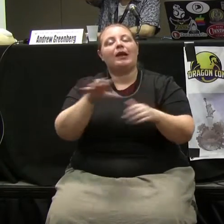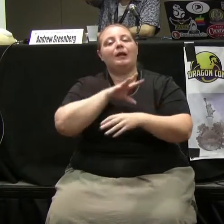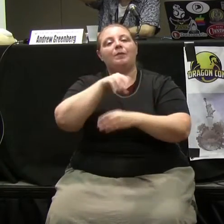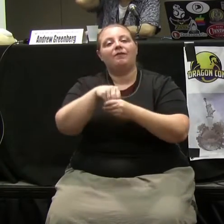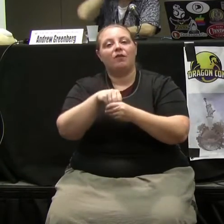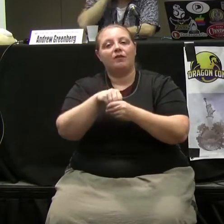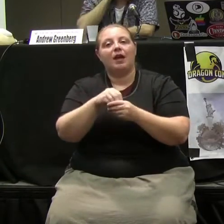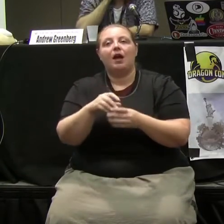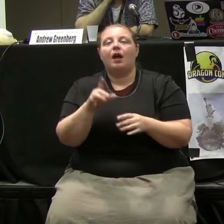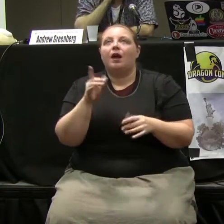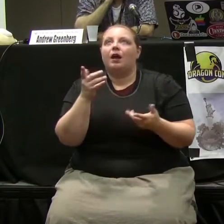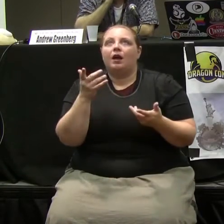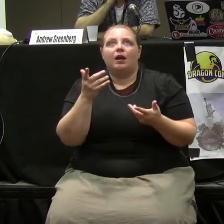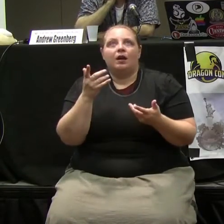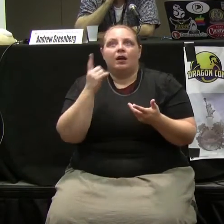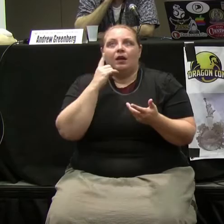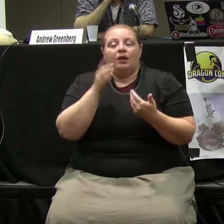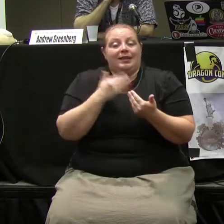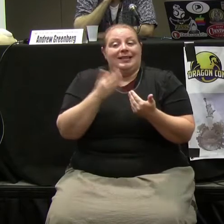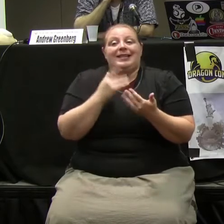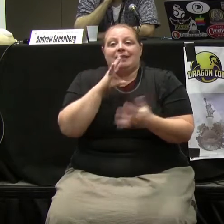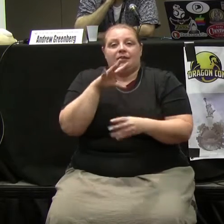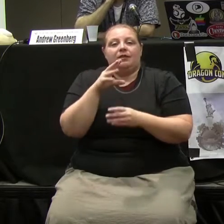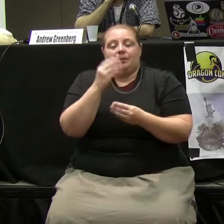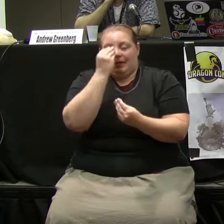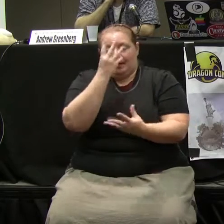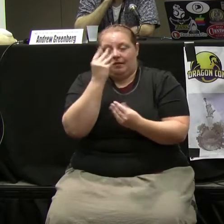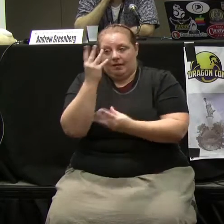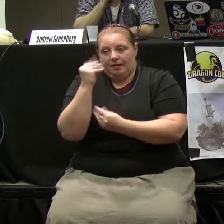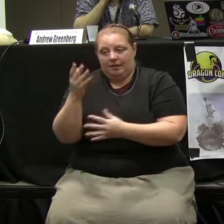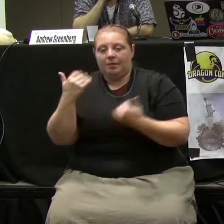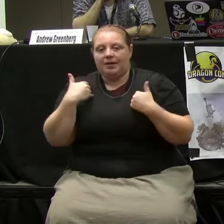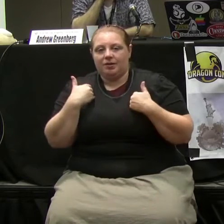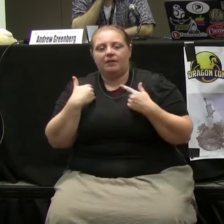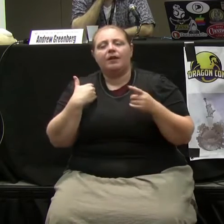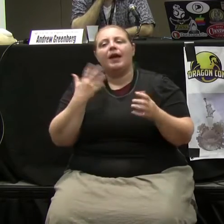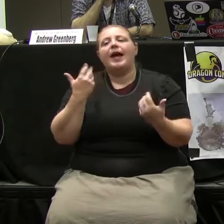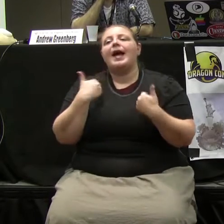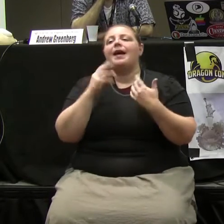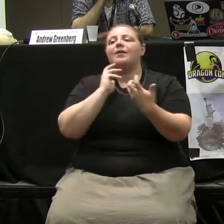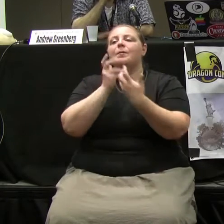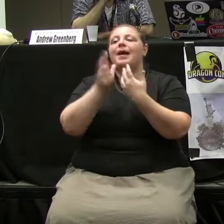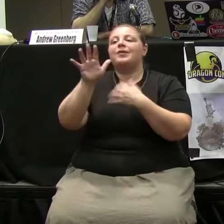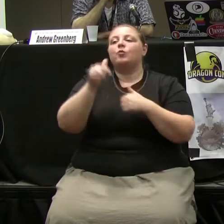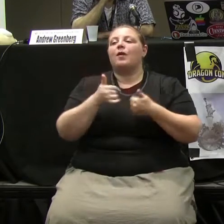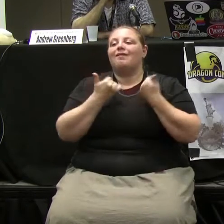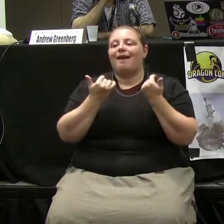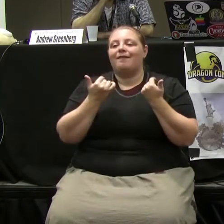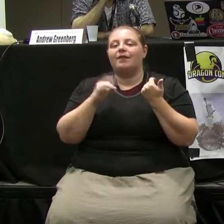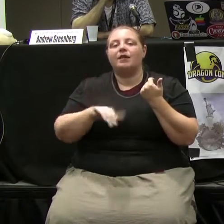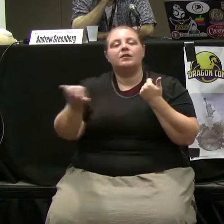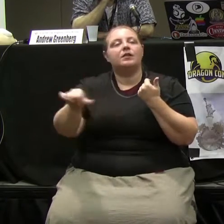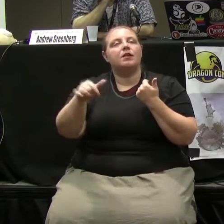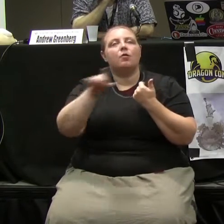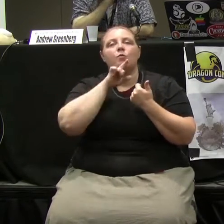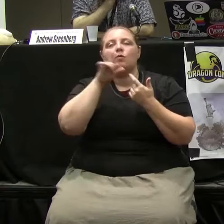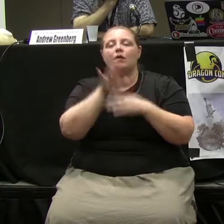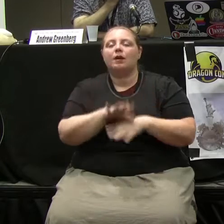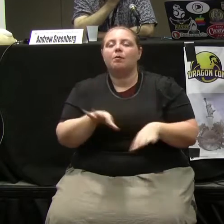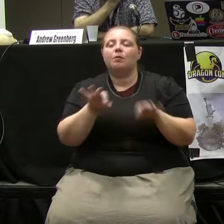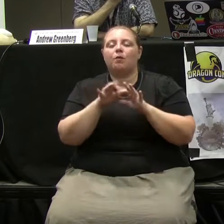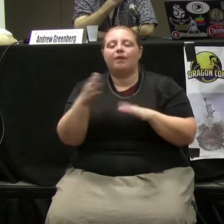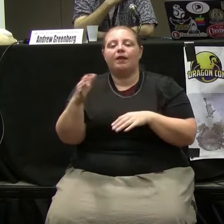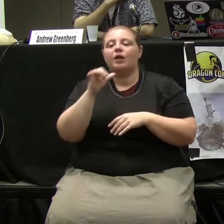how easy it is now to be informed on these things. Have it fit into your life. I think that is another, like,